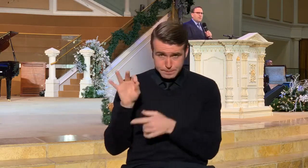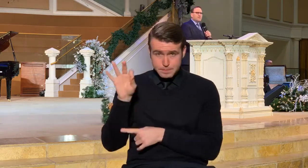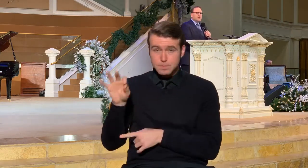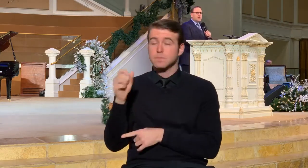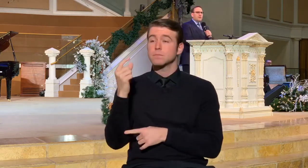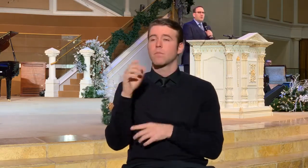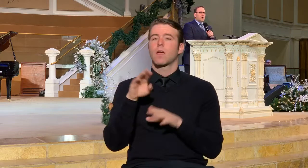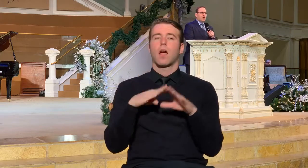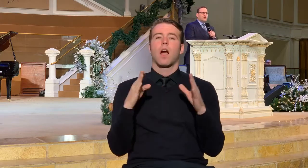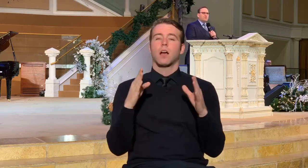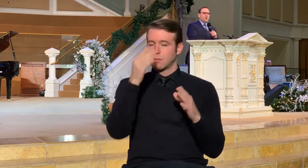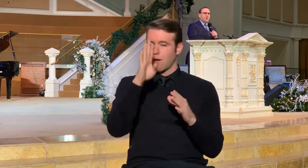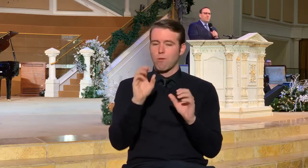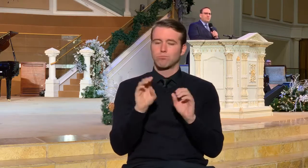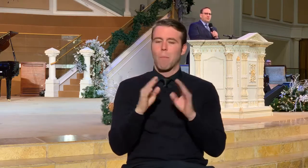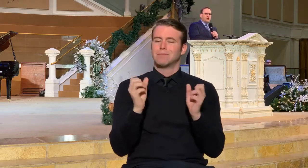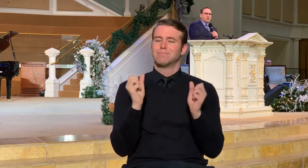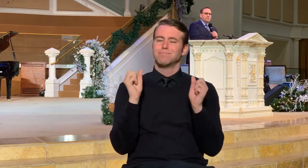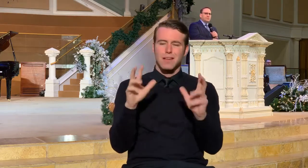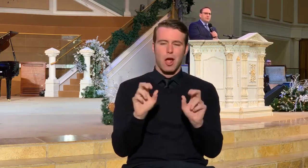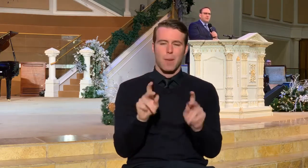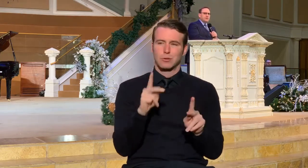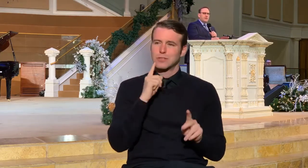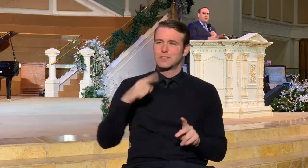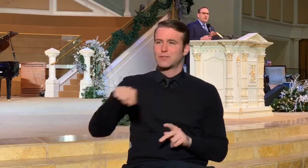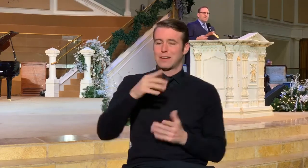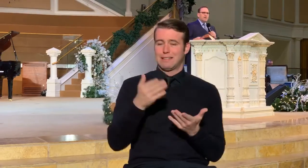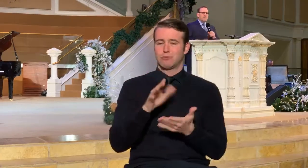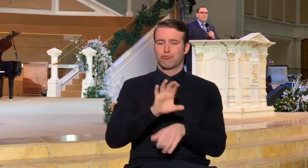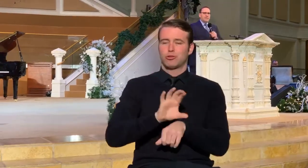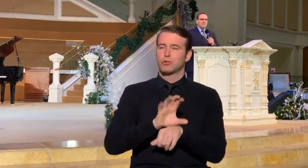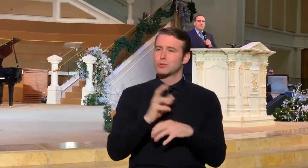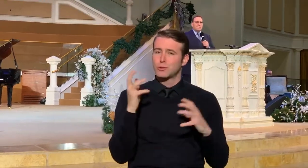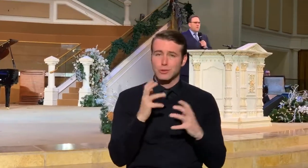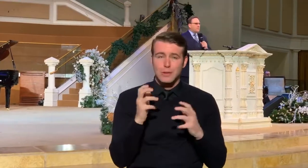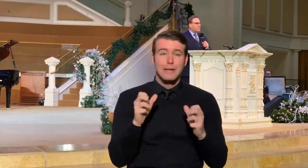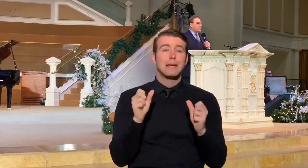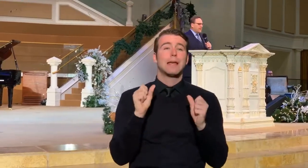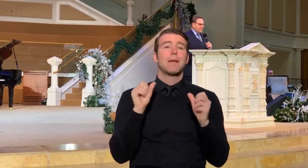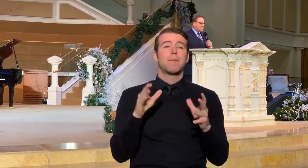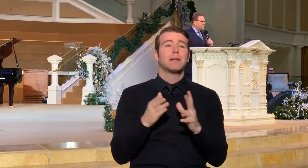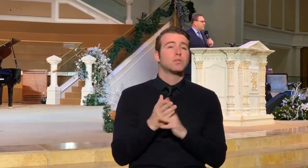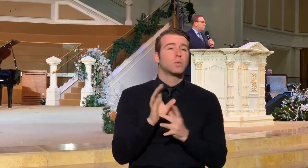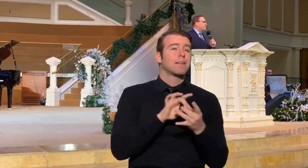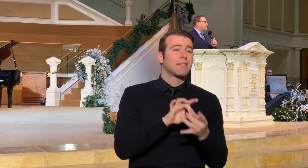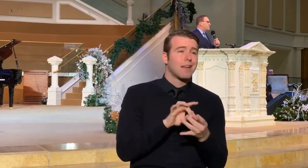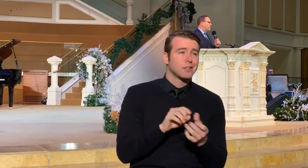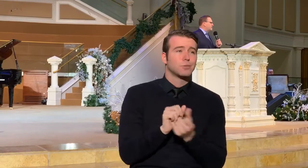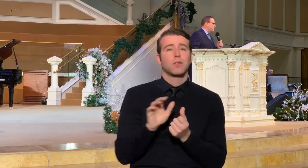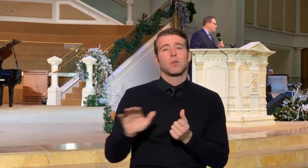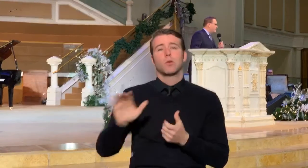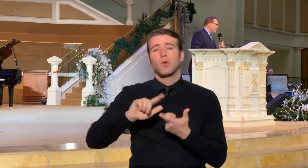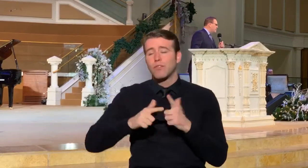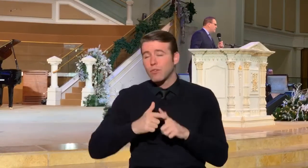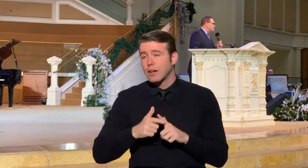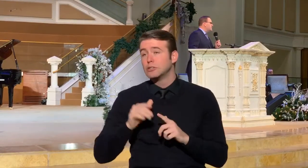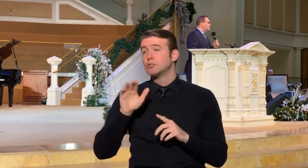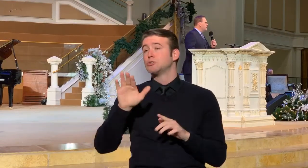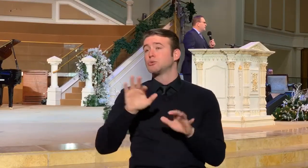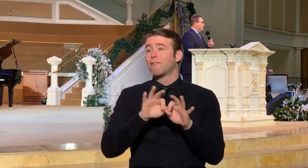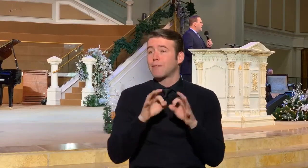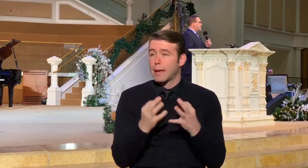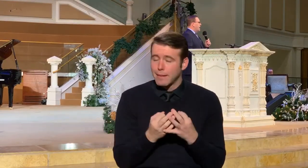God is opening so many doors for this church. Many of them are through connections with your friends, your